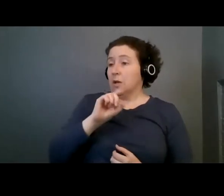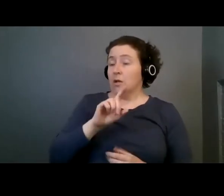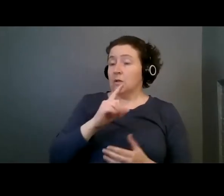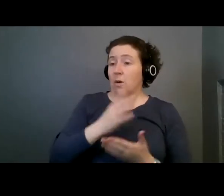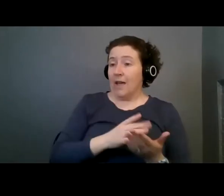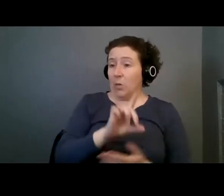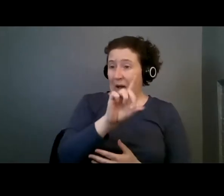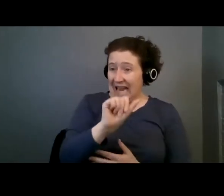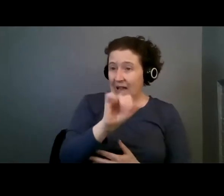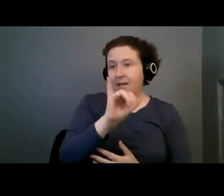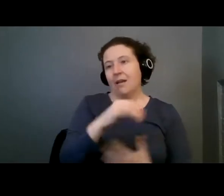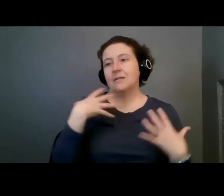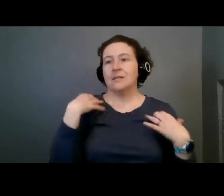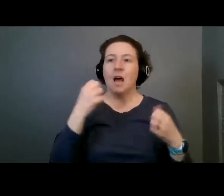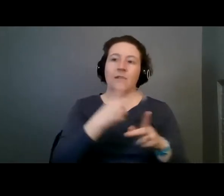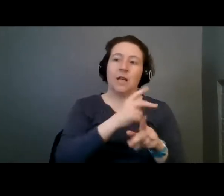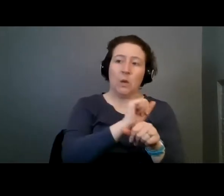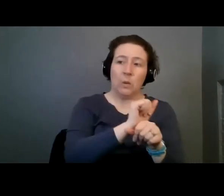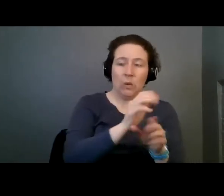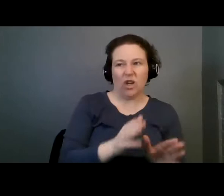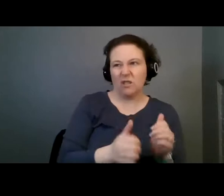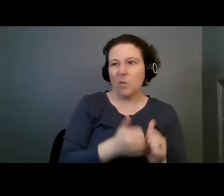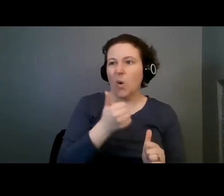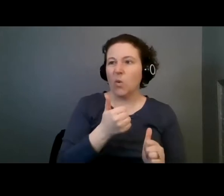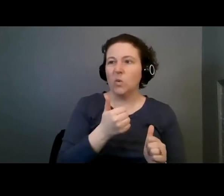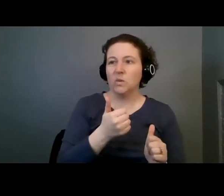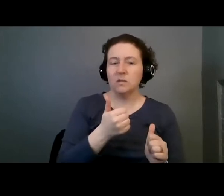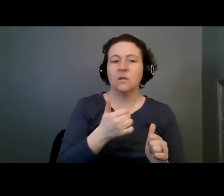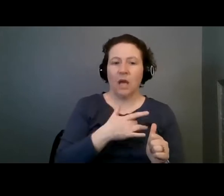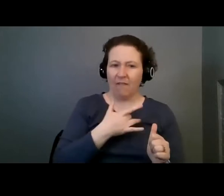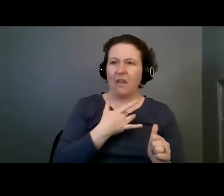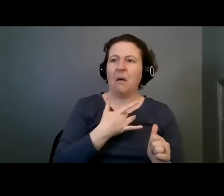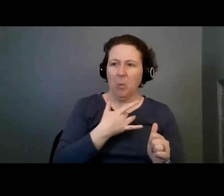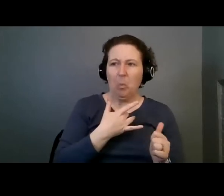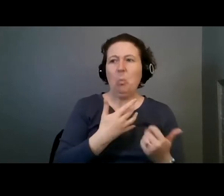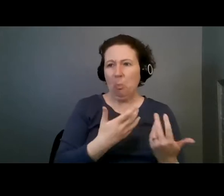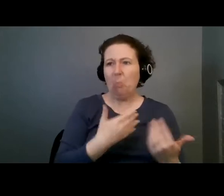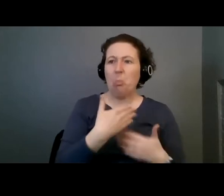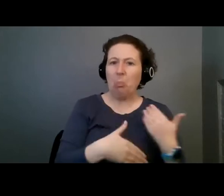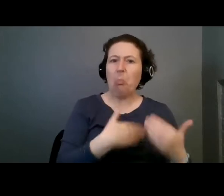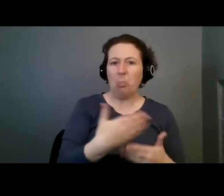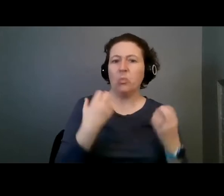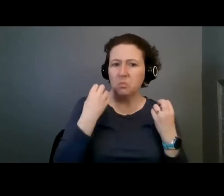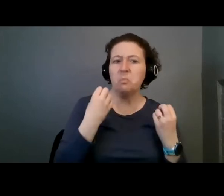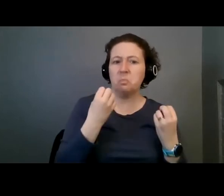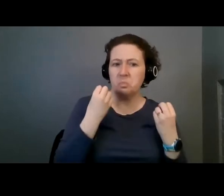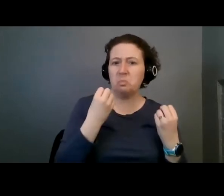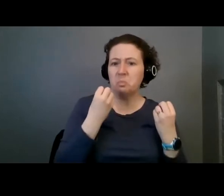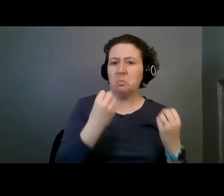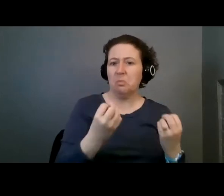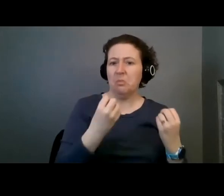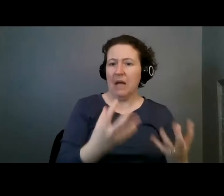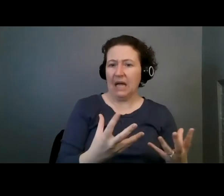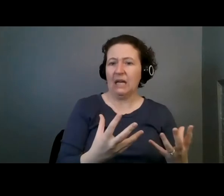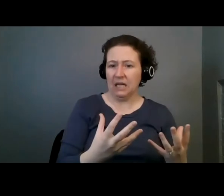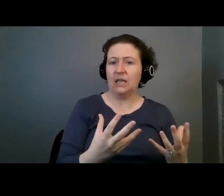was really healthcare workers. And we do feel like we have gotten through all the healthcare workers in our county.